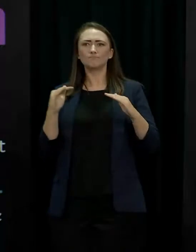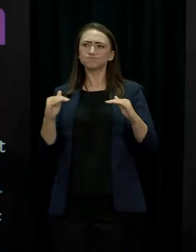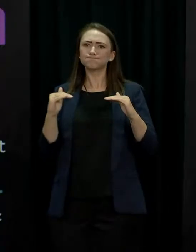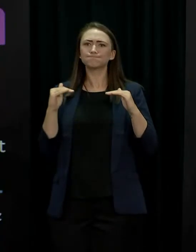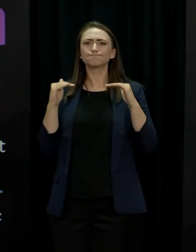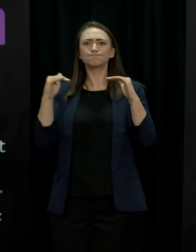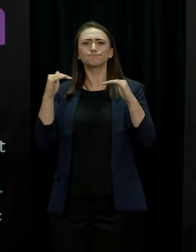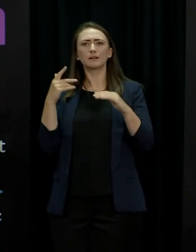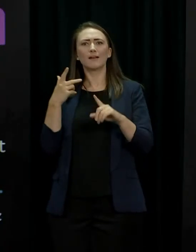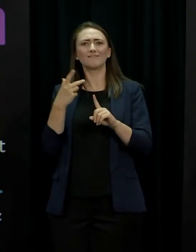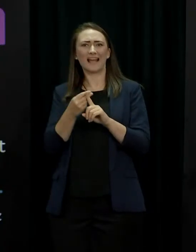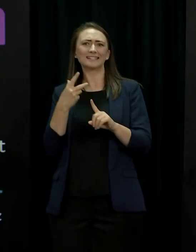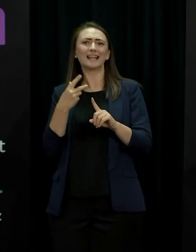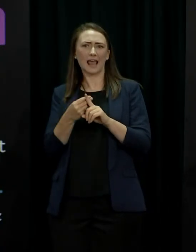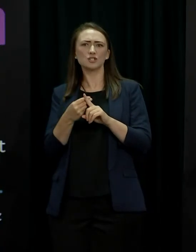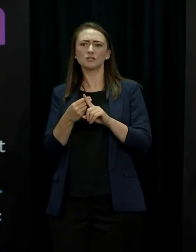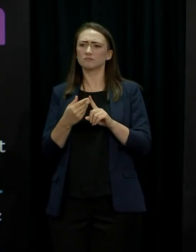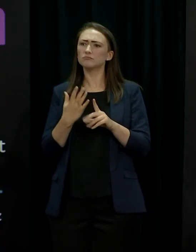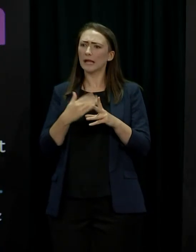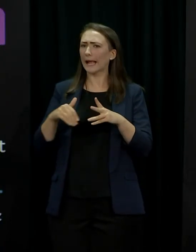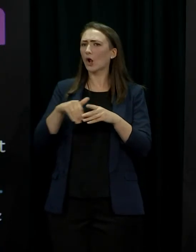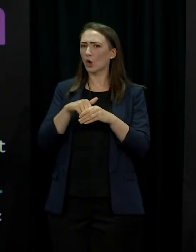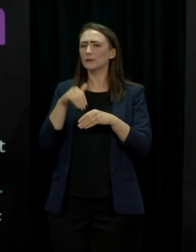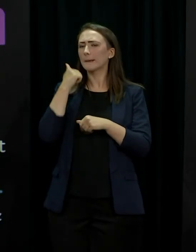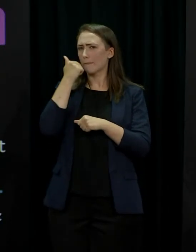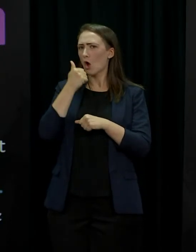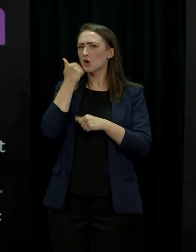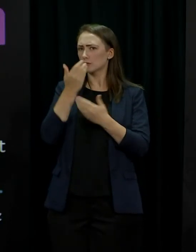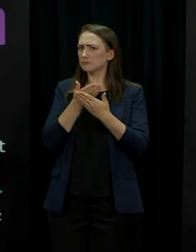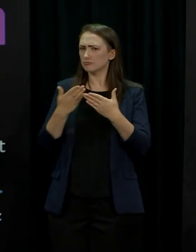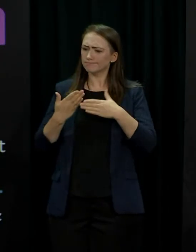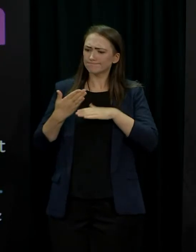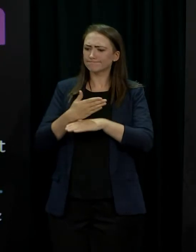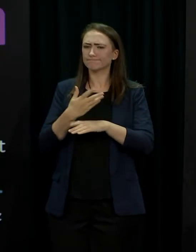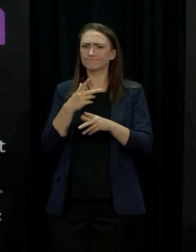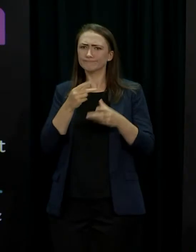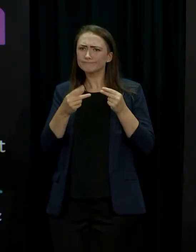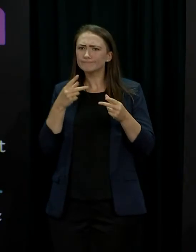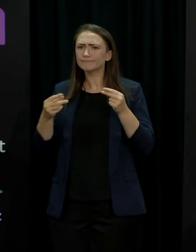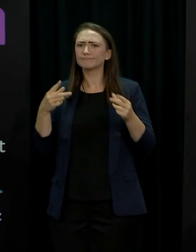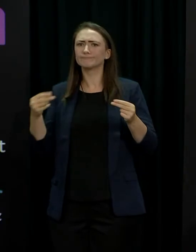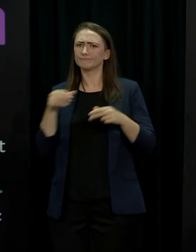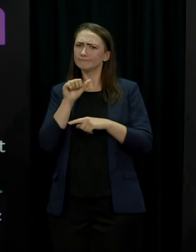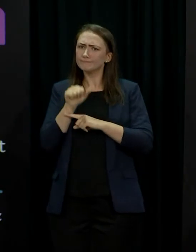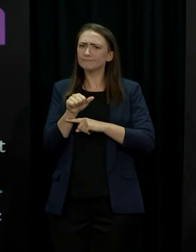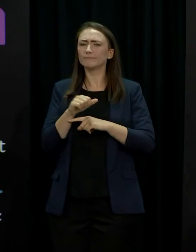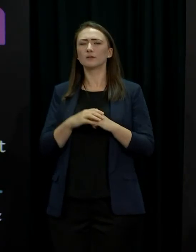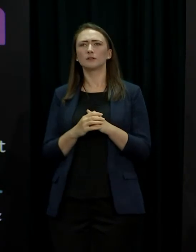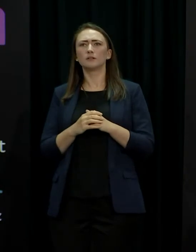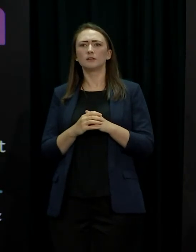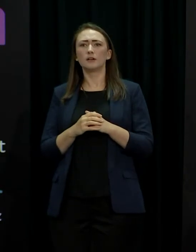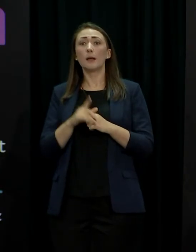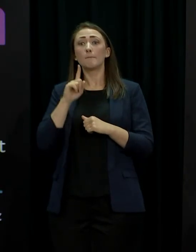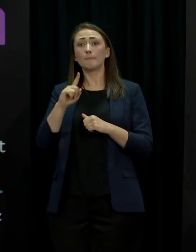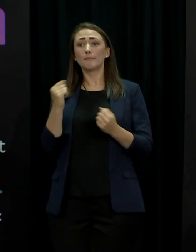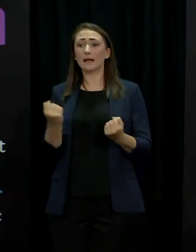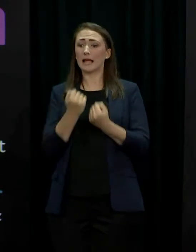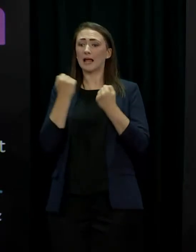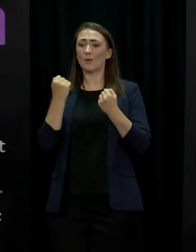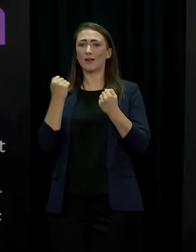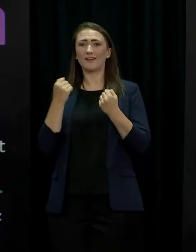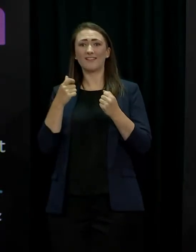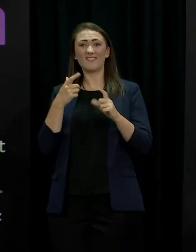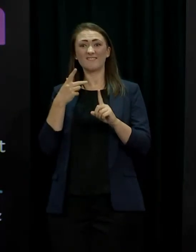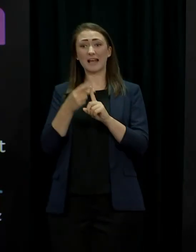we've achieved, including for Māori. And again, if you go back to the very first part of our vaccination program, our vaccination